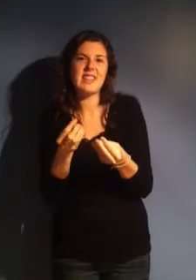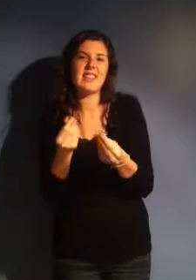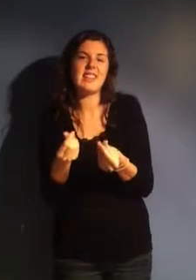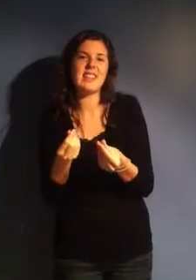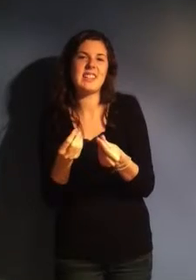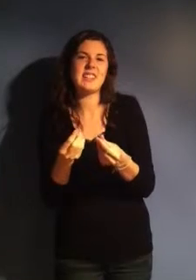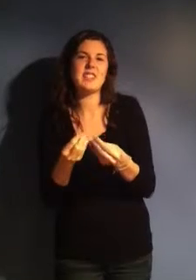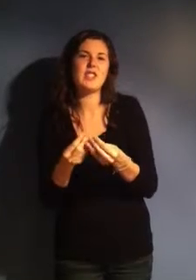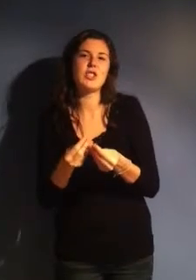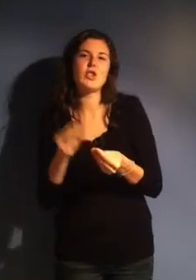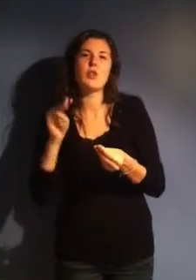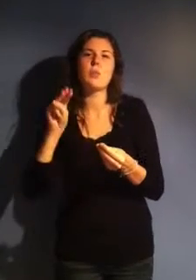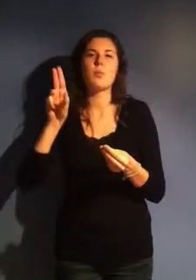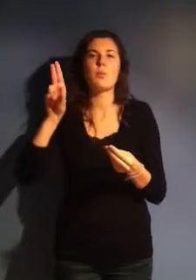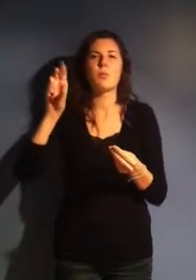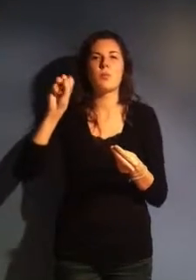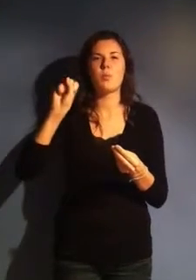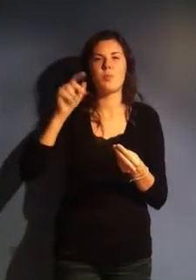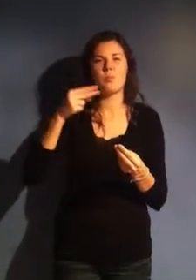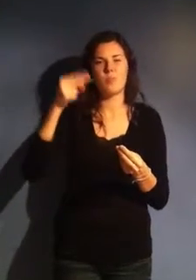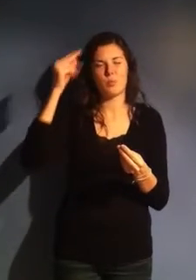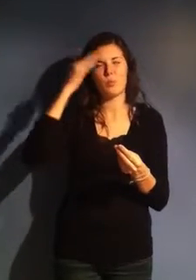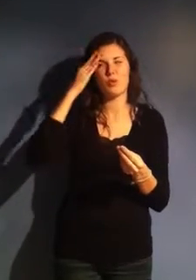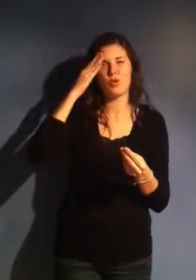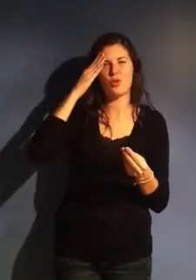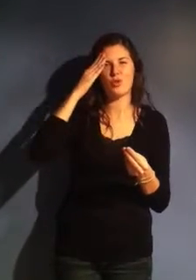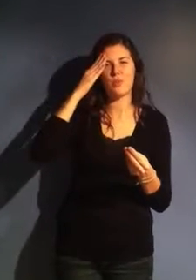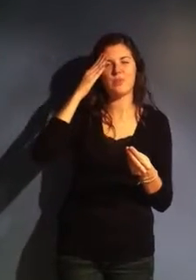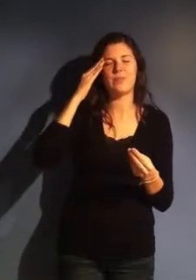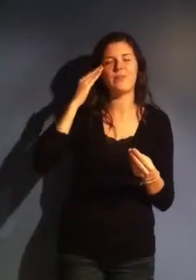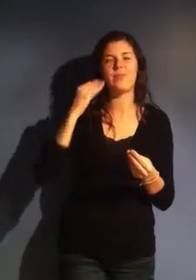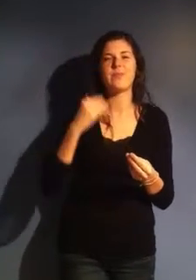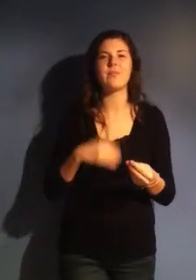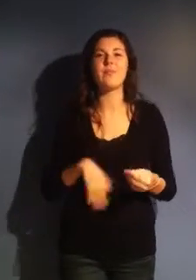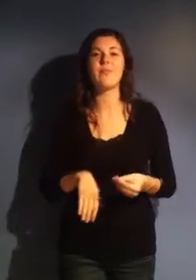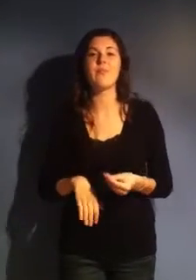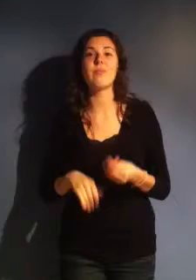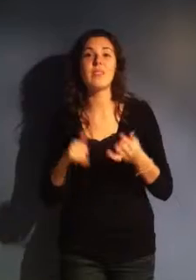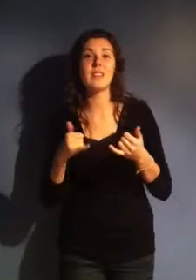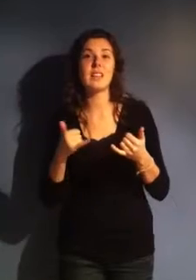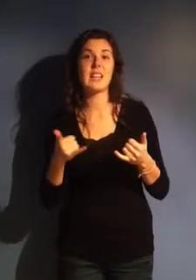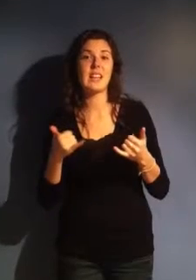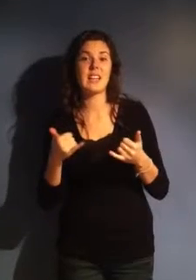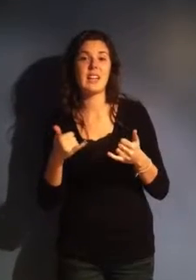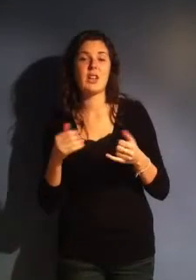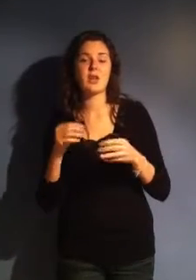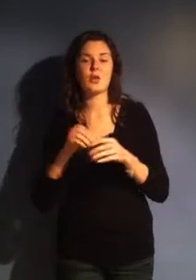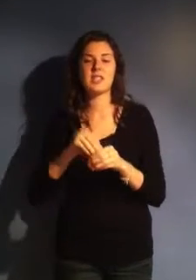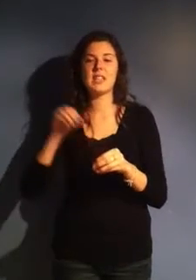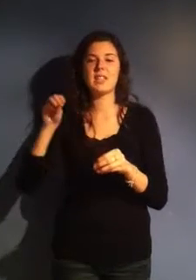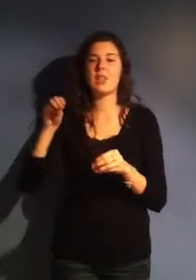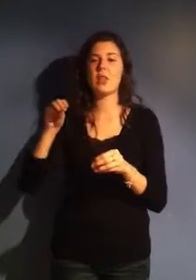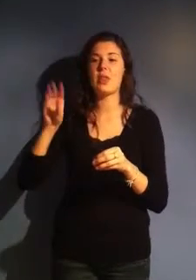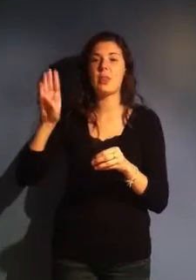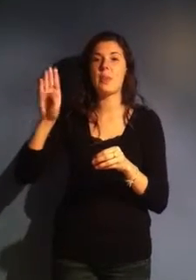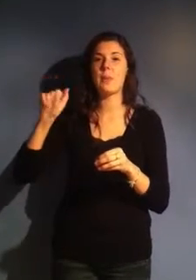you can remove some of the bacteria that's frozen there because it's softened, and then you can remove a chunk from